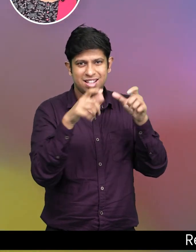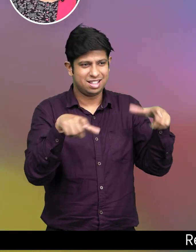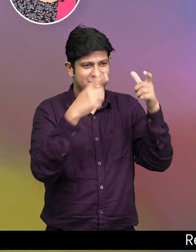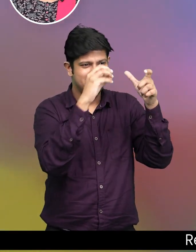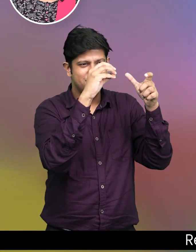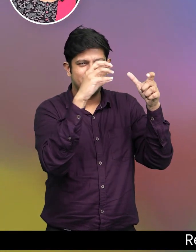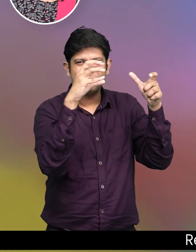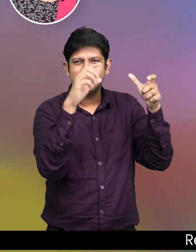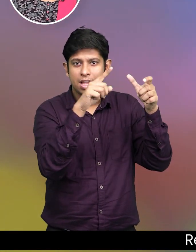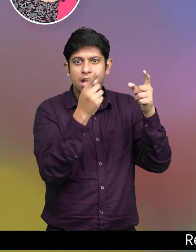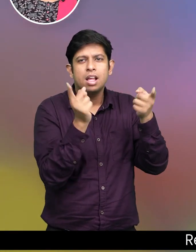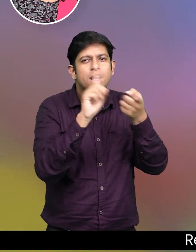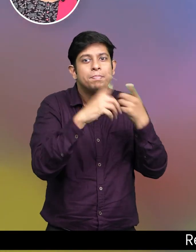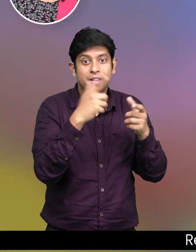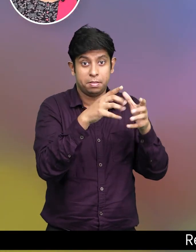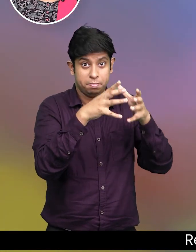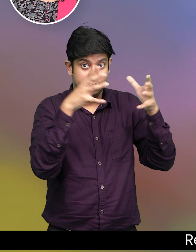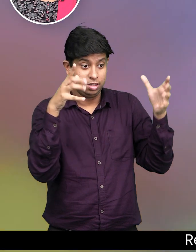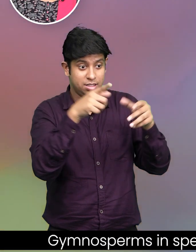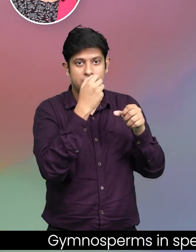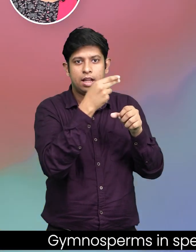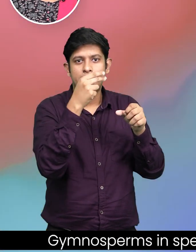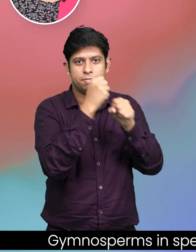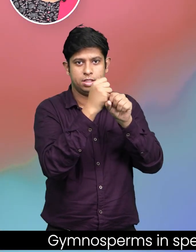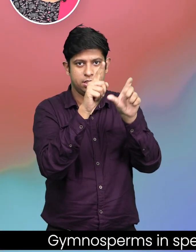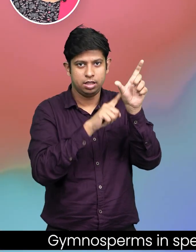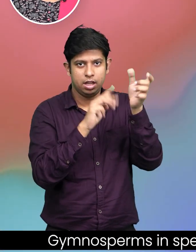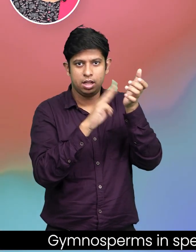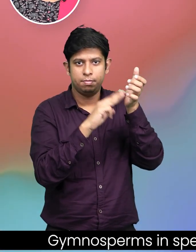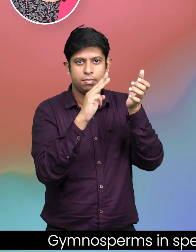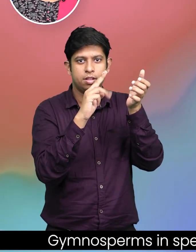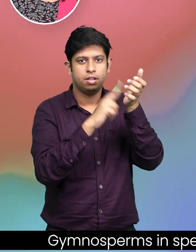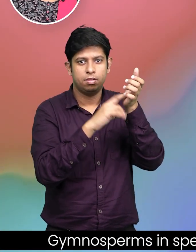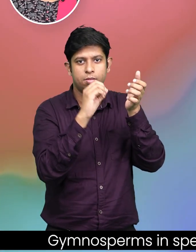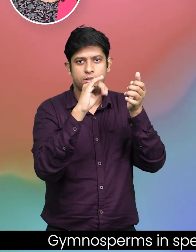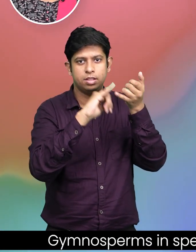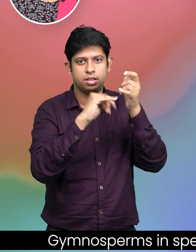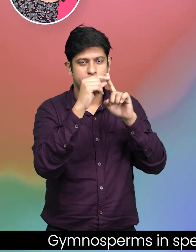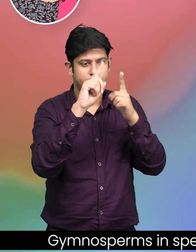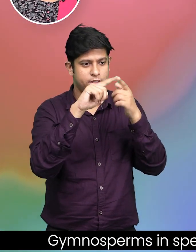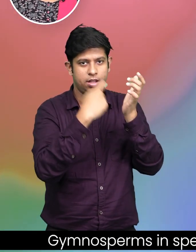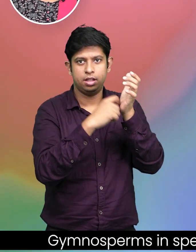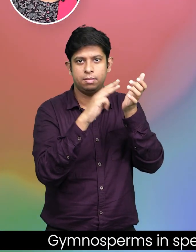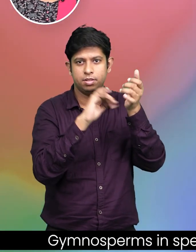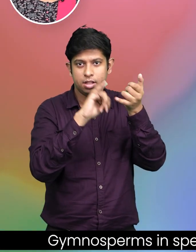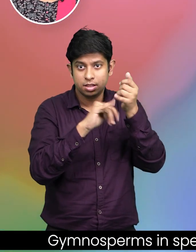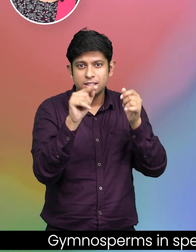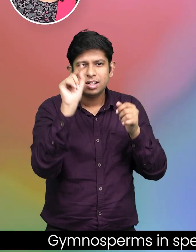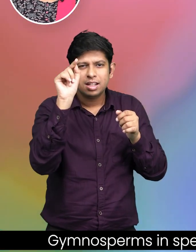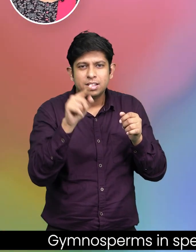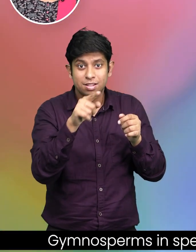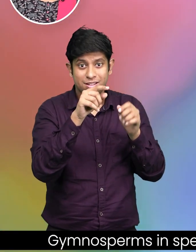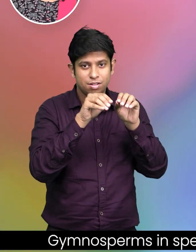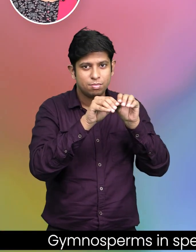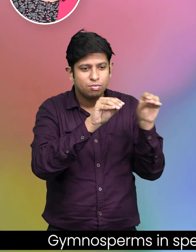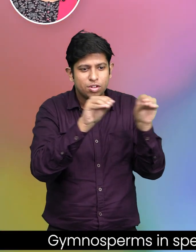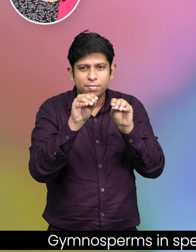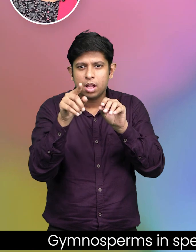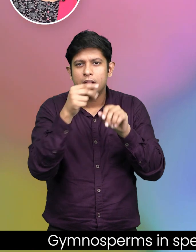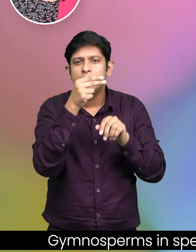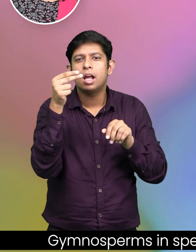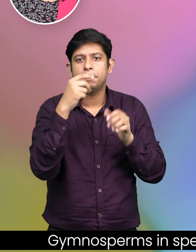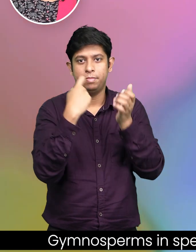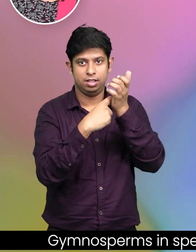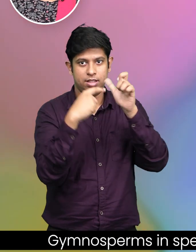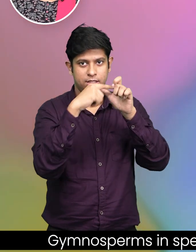Resins occur mostly in gymnosperms in specialized passages called